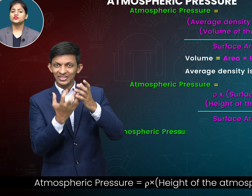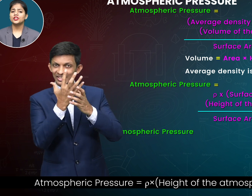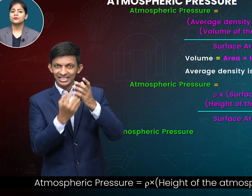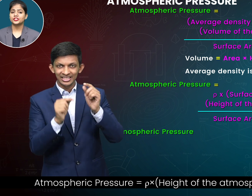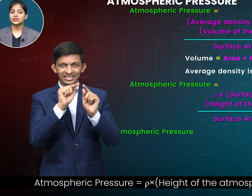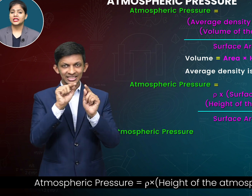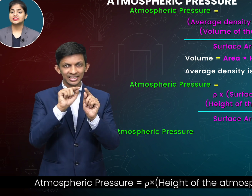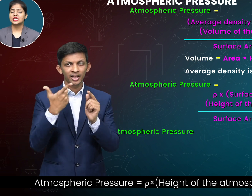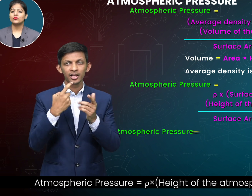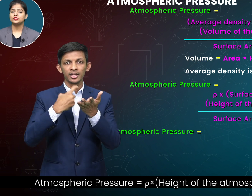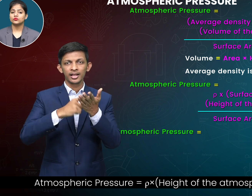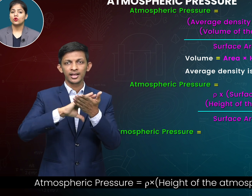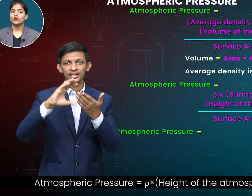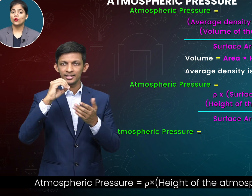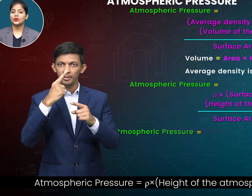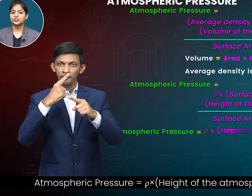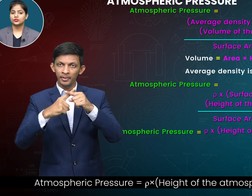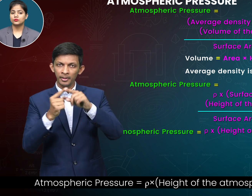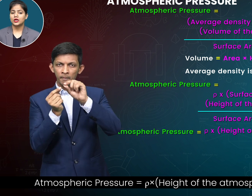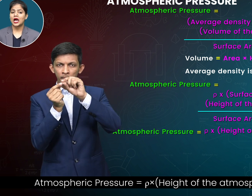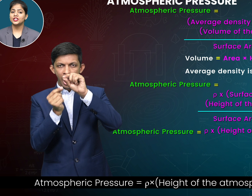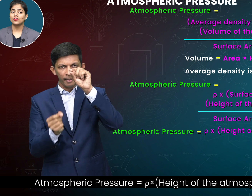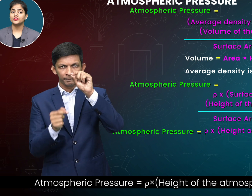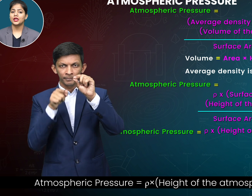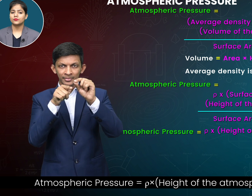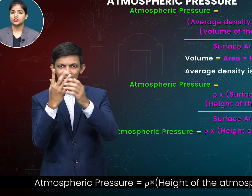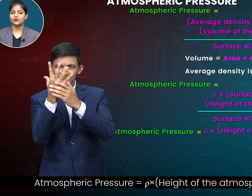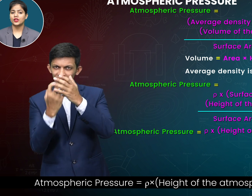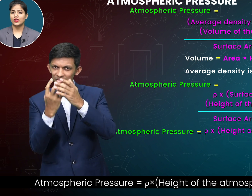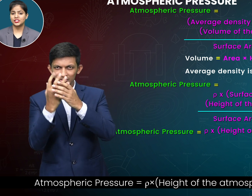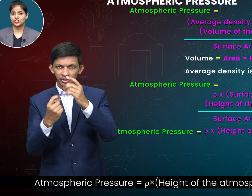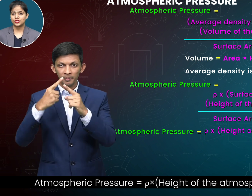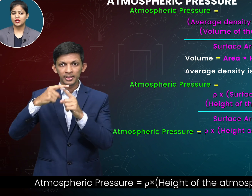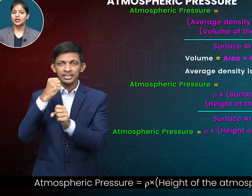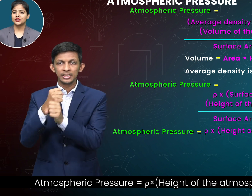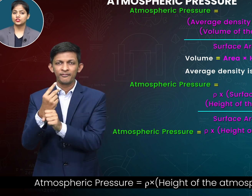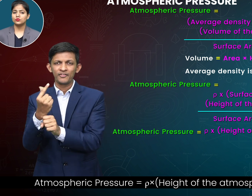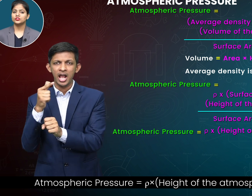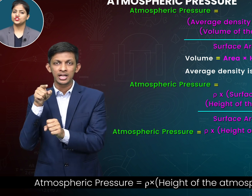Atmospheric pressure is equal to rho into height of the atmosphere h into g.